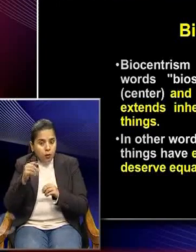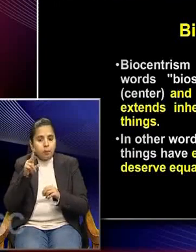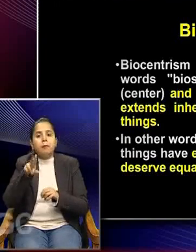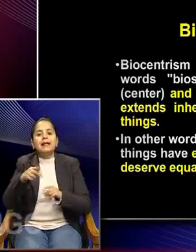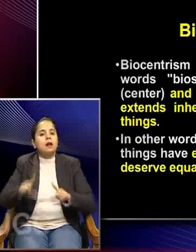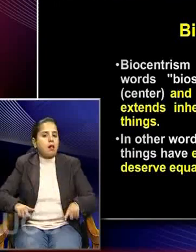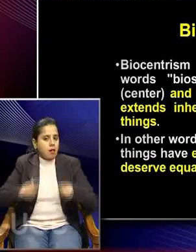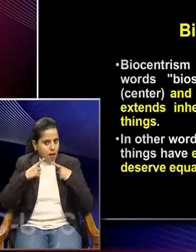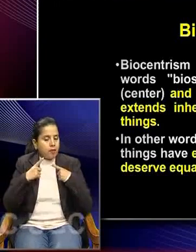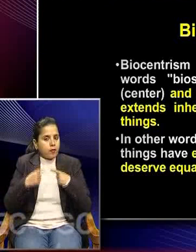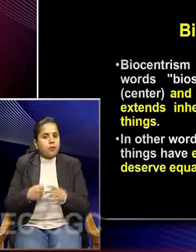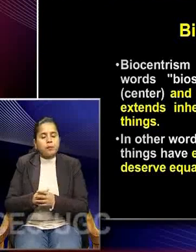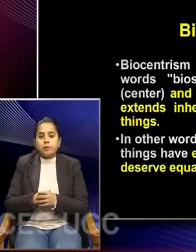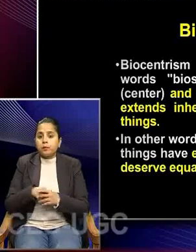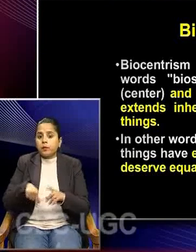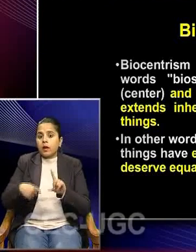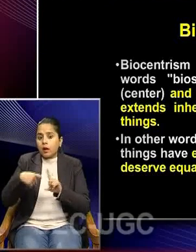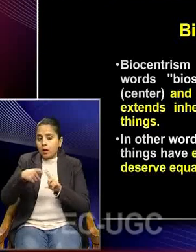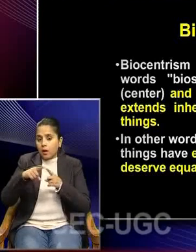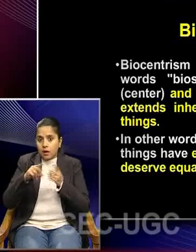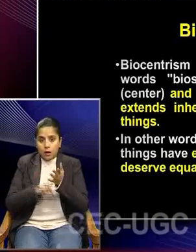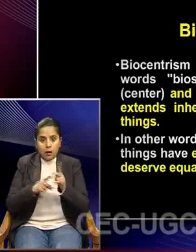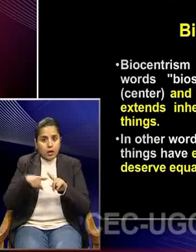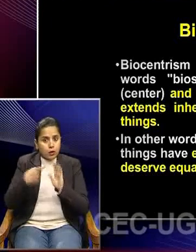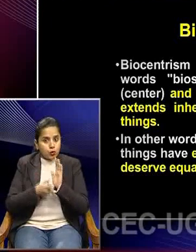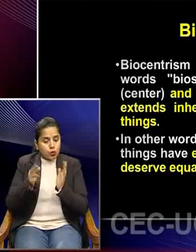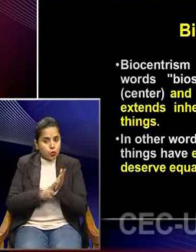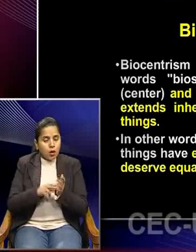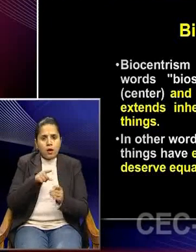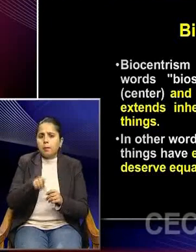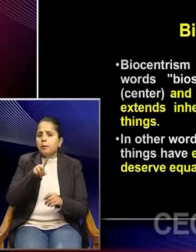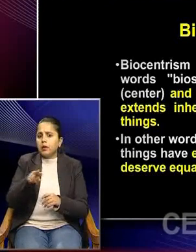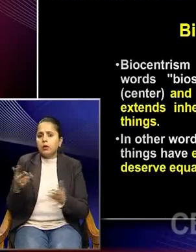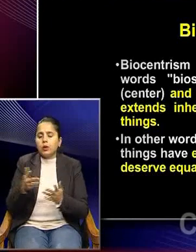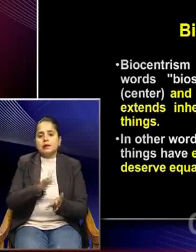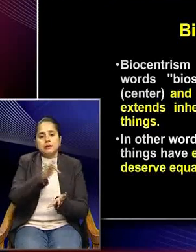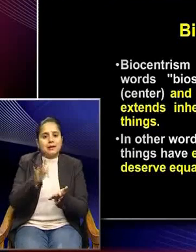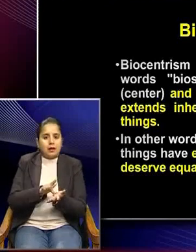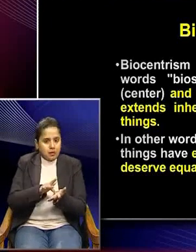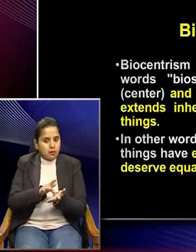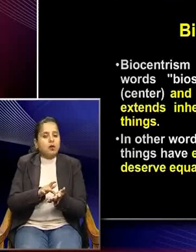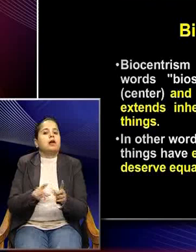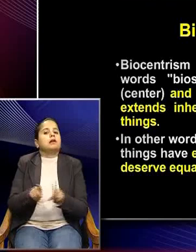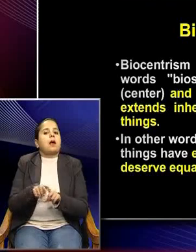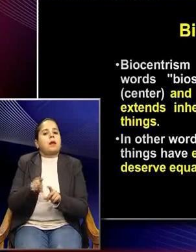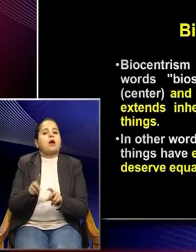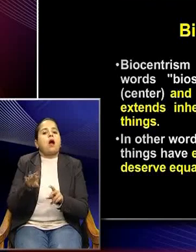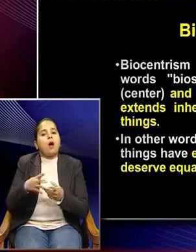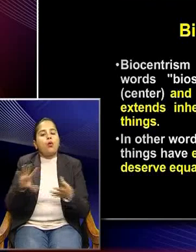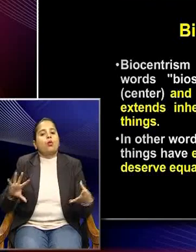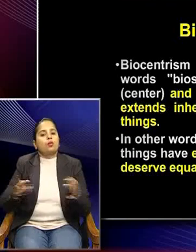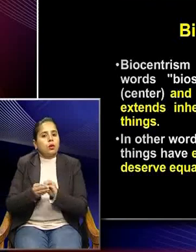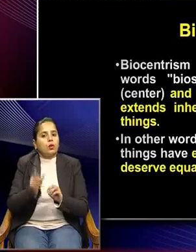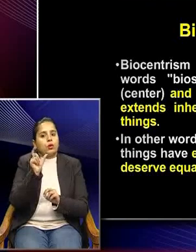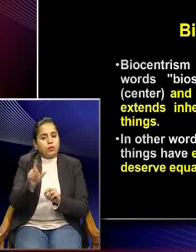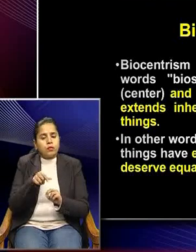life, and kentron, which basically means center, and is the